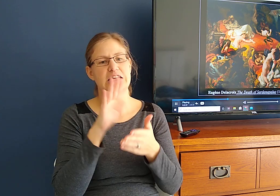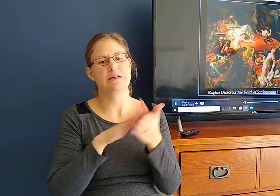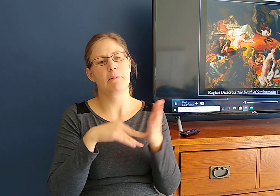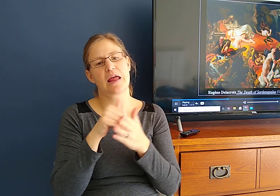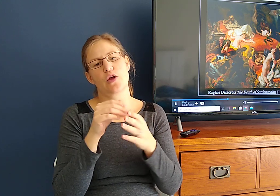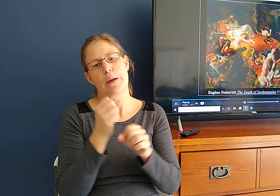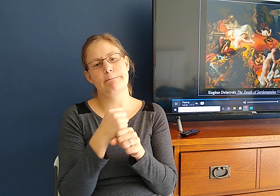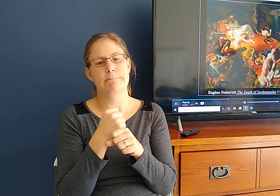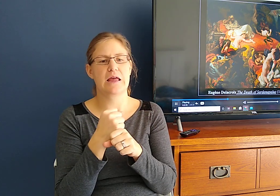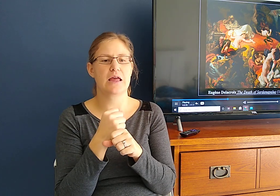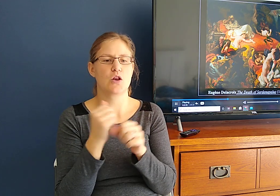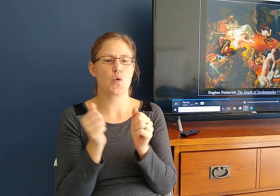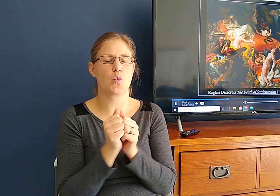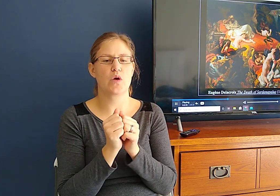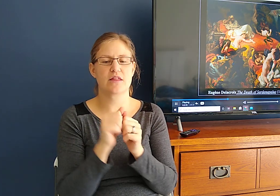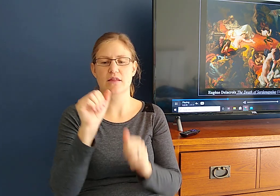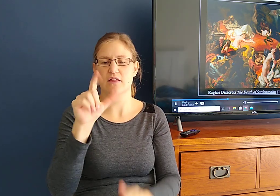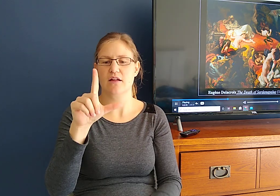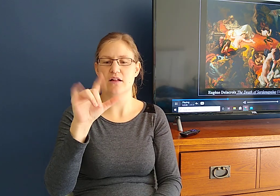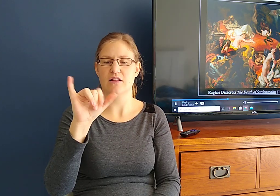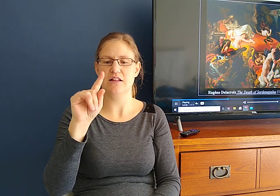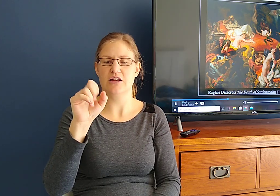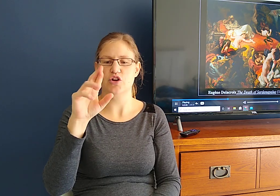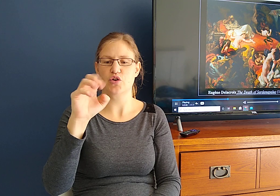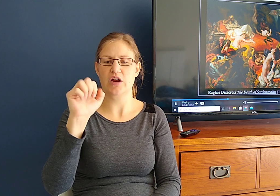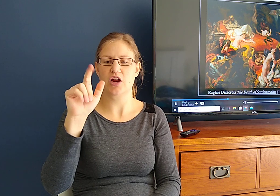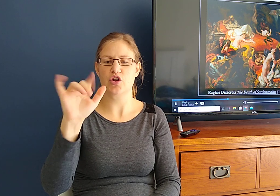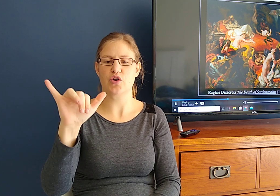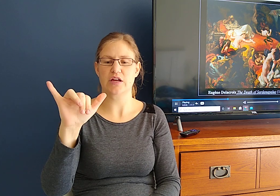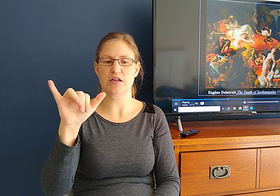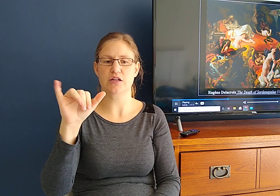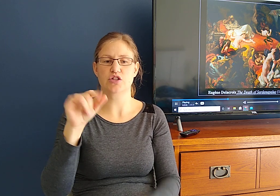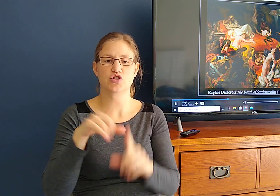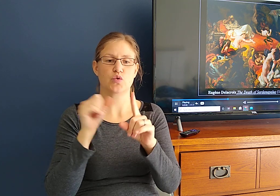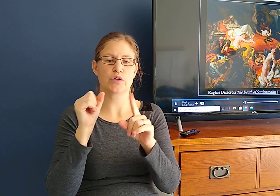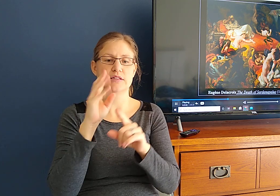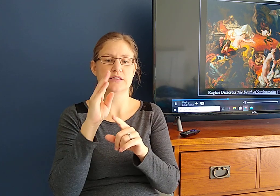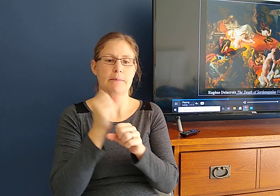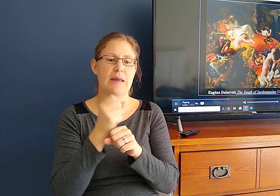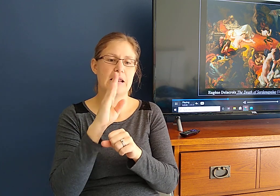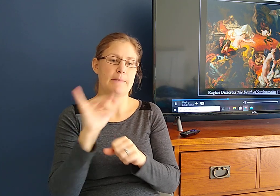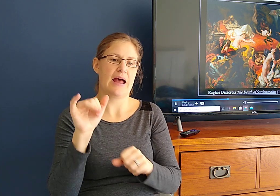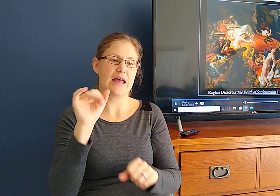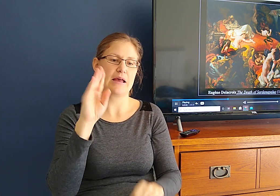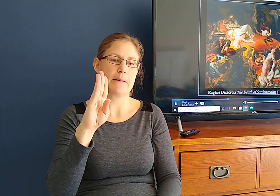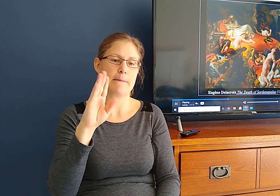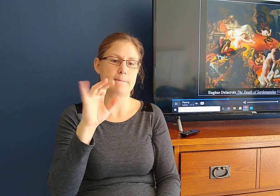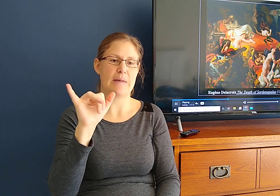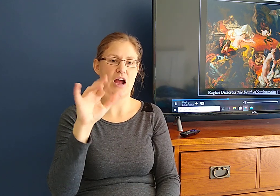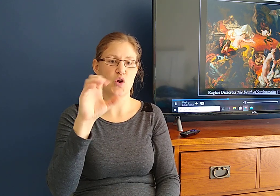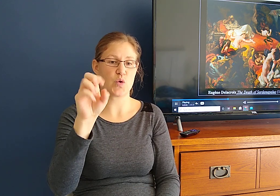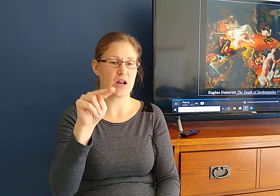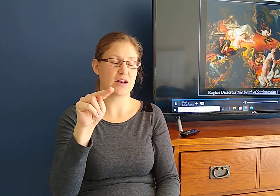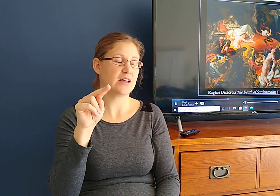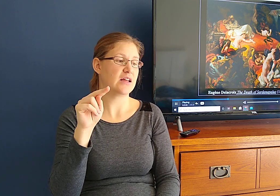created with a literary source of a play that made by Byron, although this play does not specifically mention